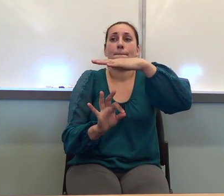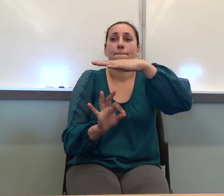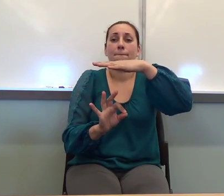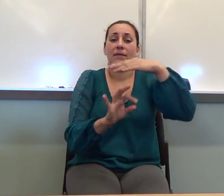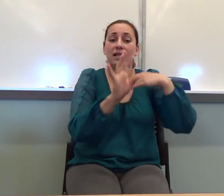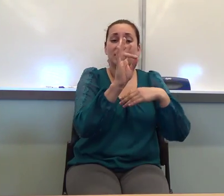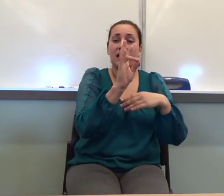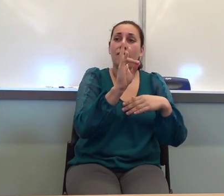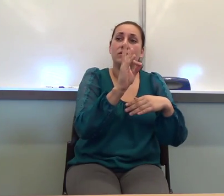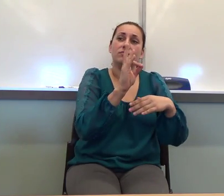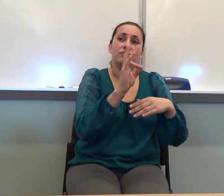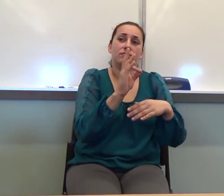of these.